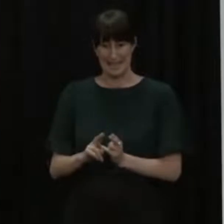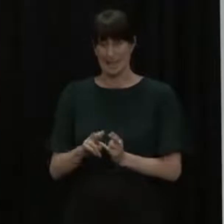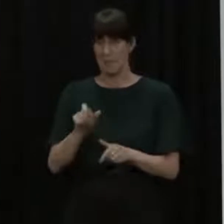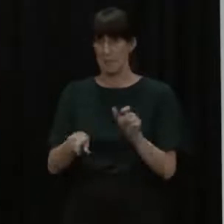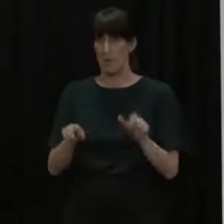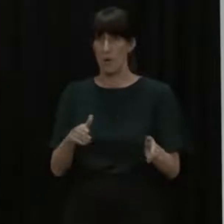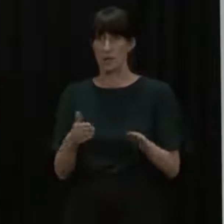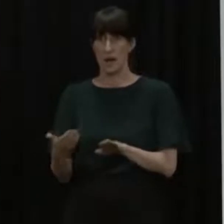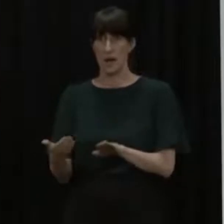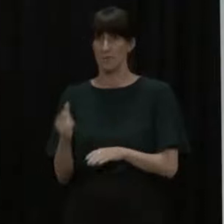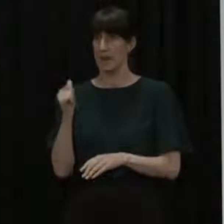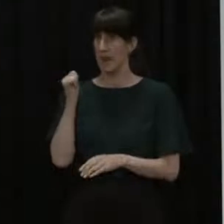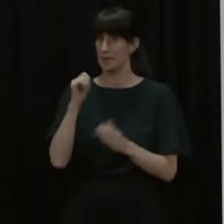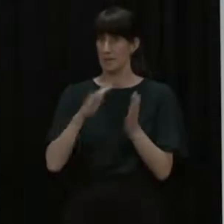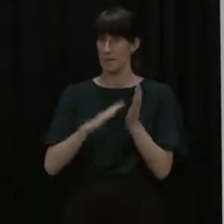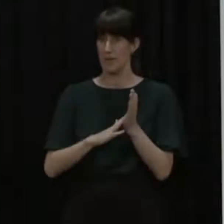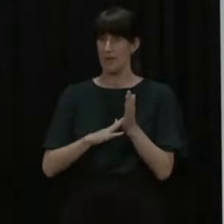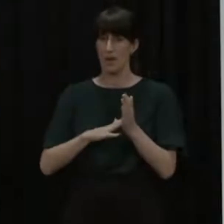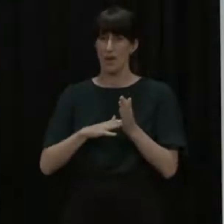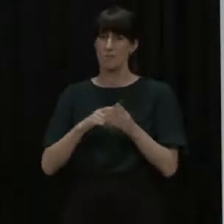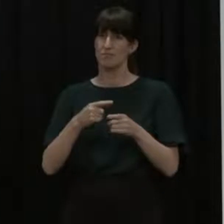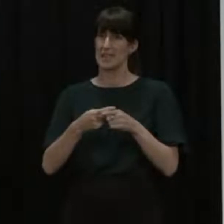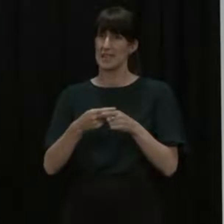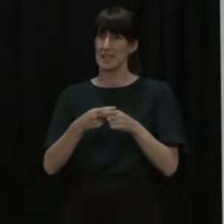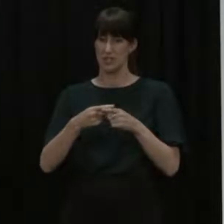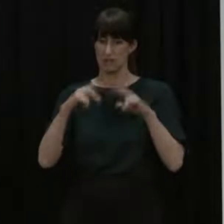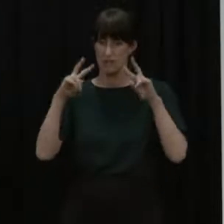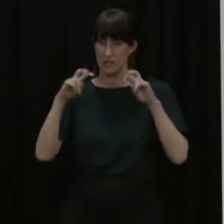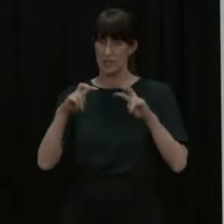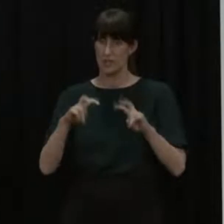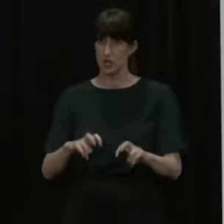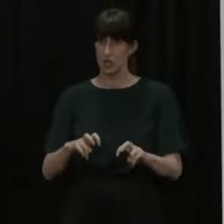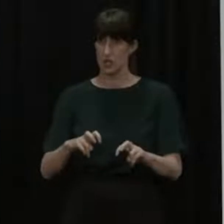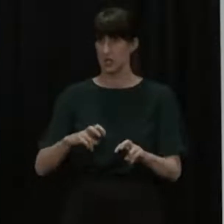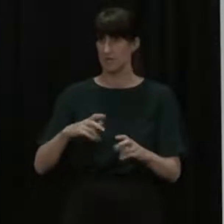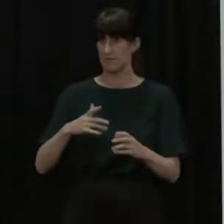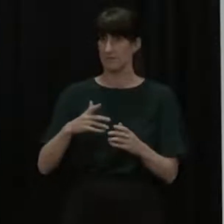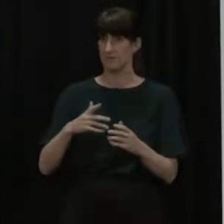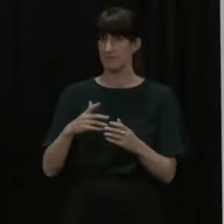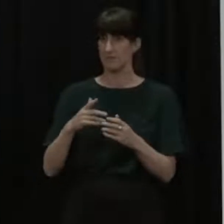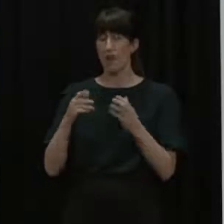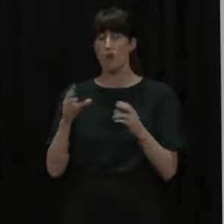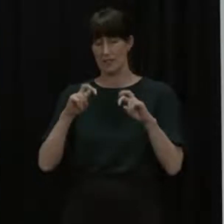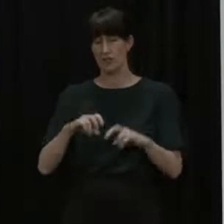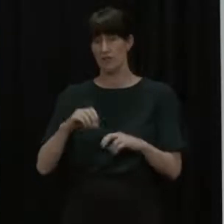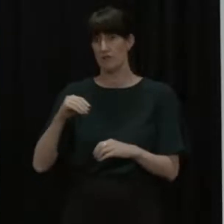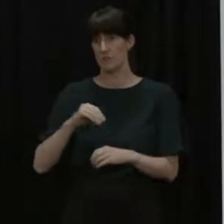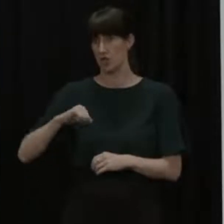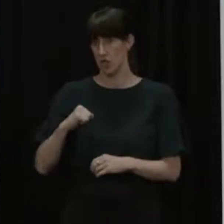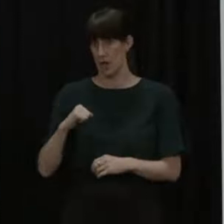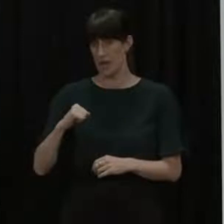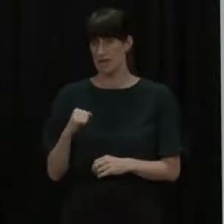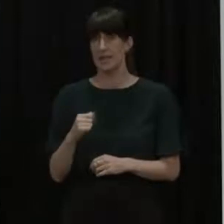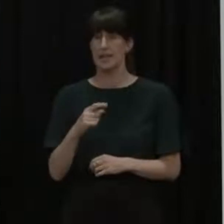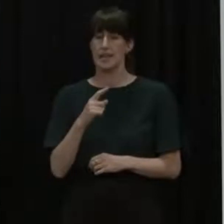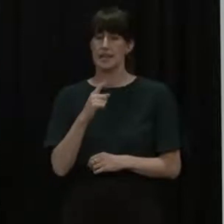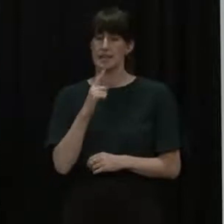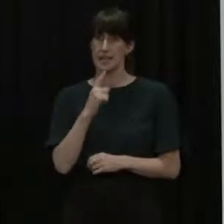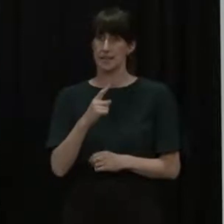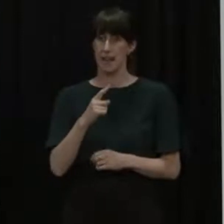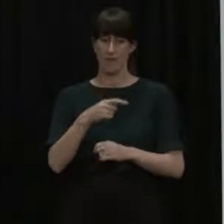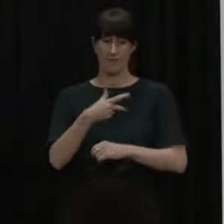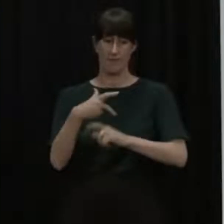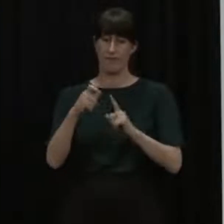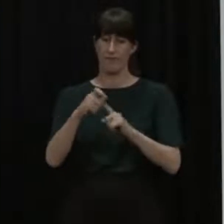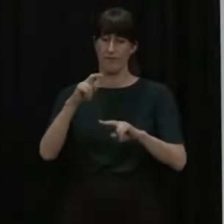study reported last month, based on research carried out in Scotland, shows that the Pfizer vaccine was 90%